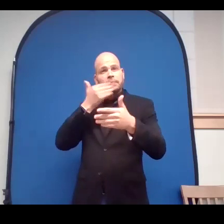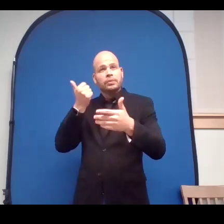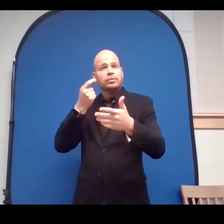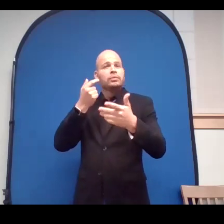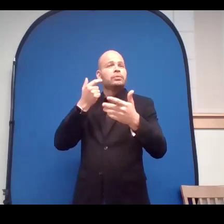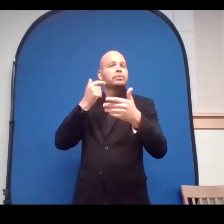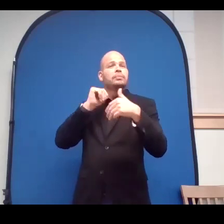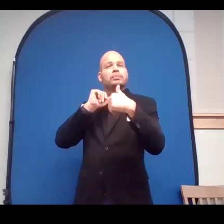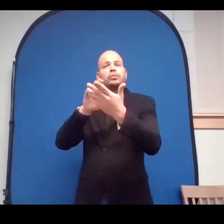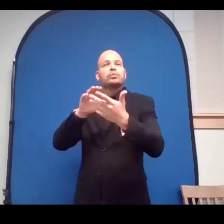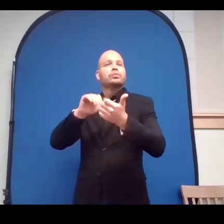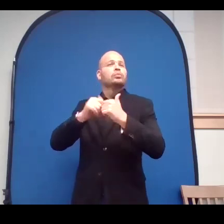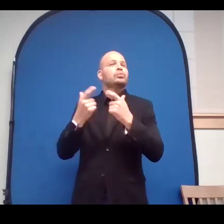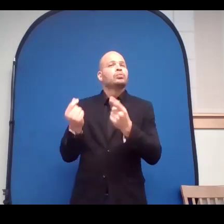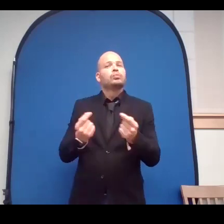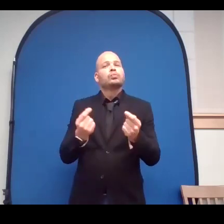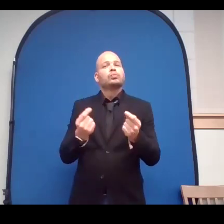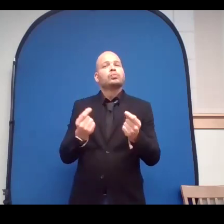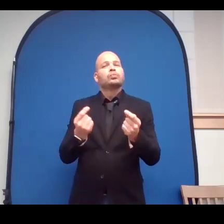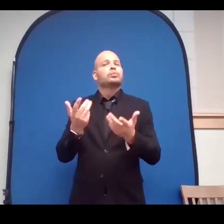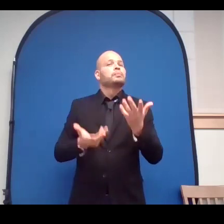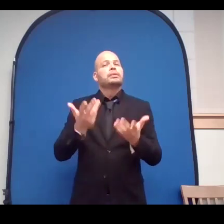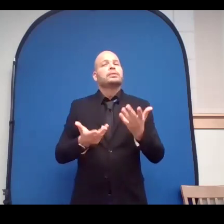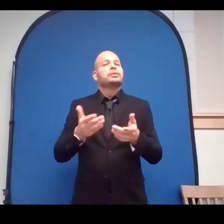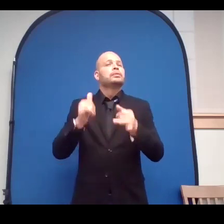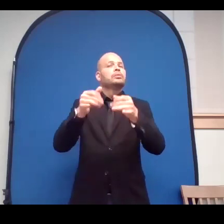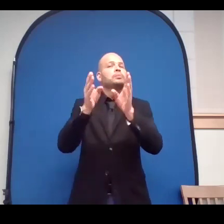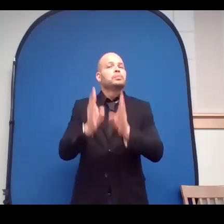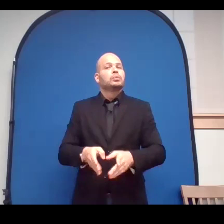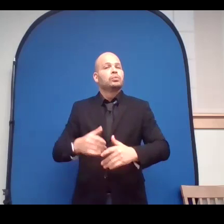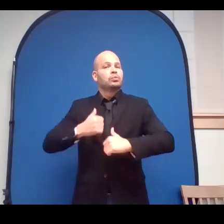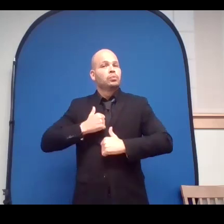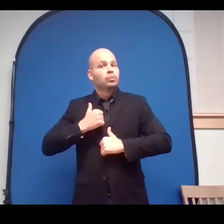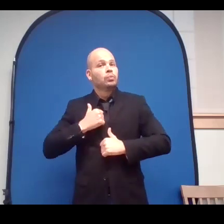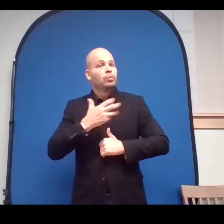A sheriff in your unit who has knowledge of this, who was there when he was